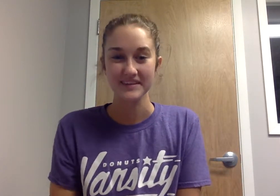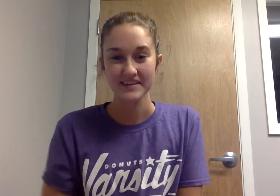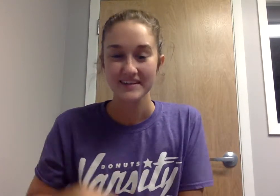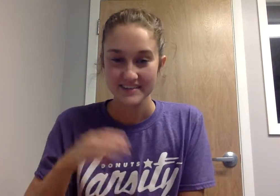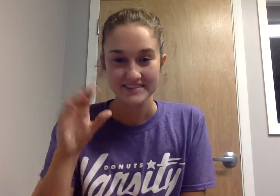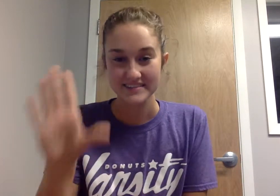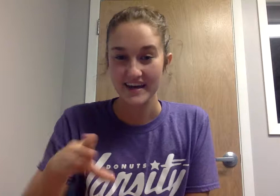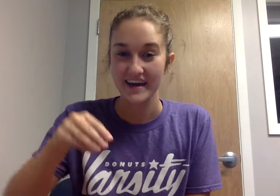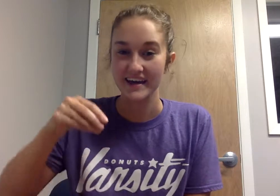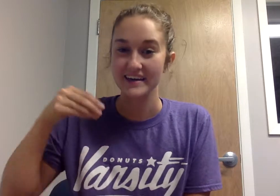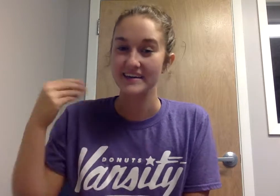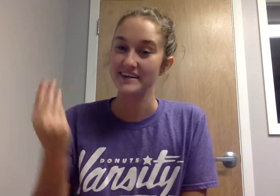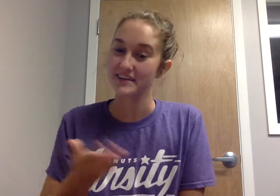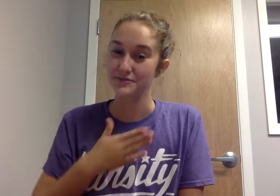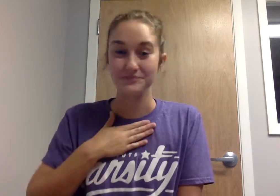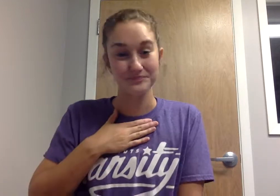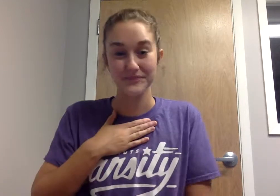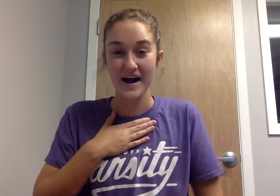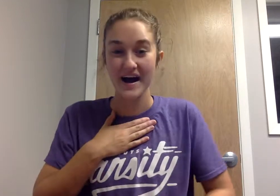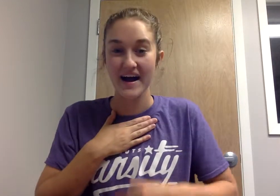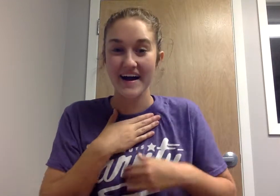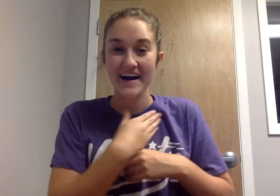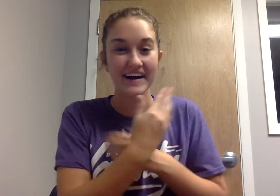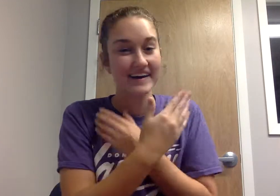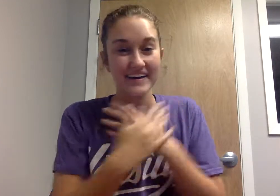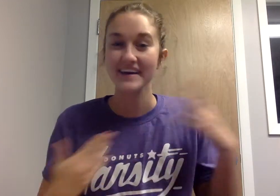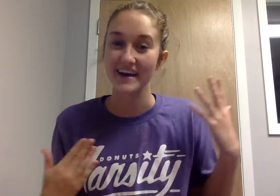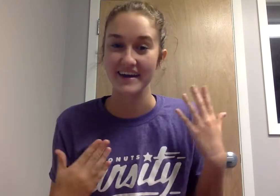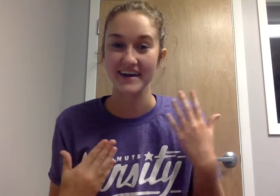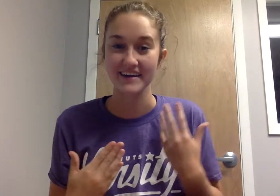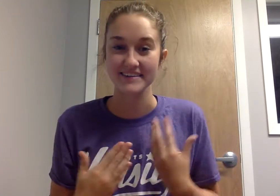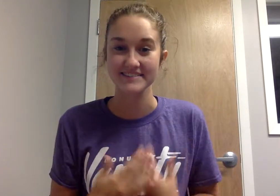Take my hand,